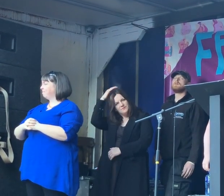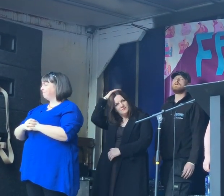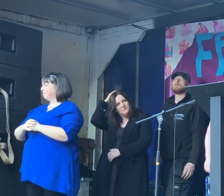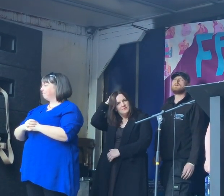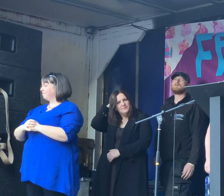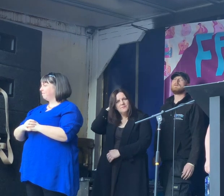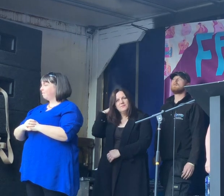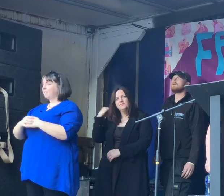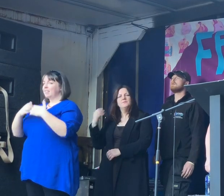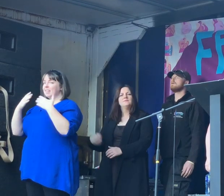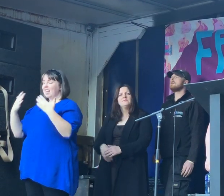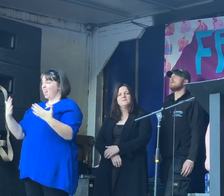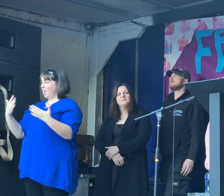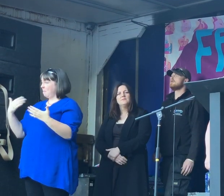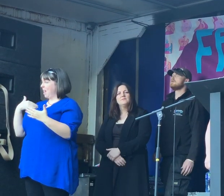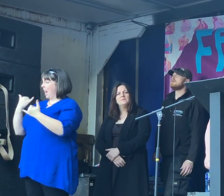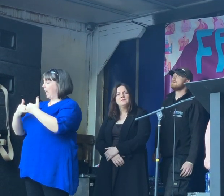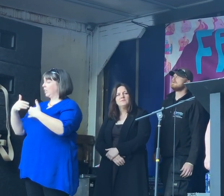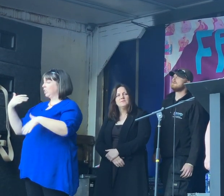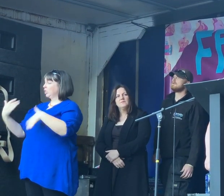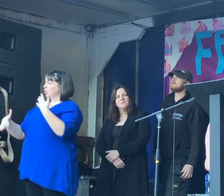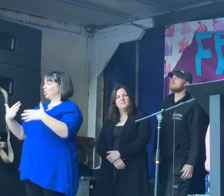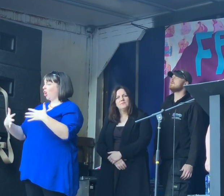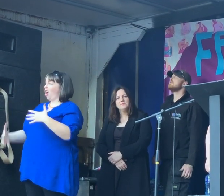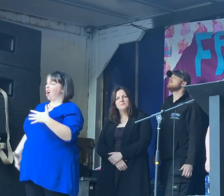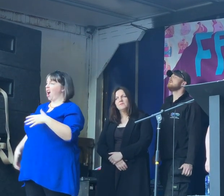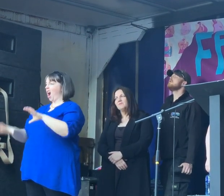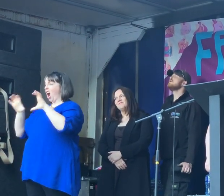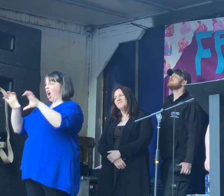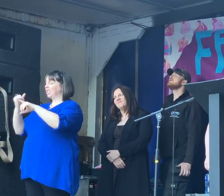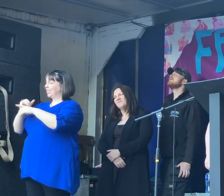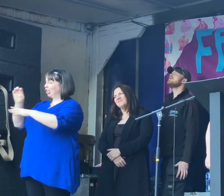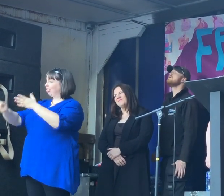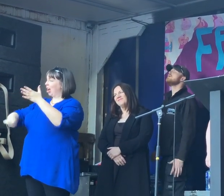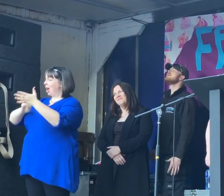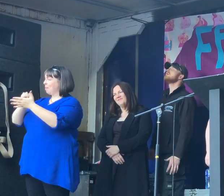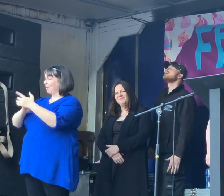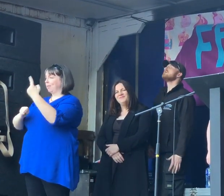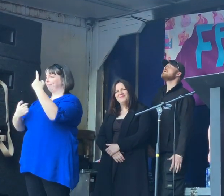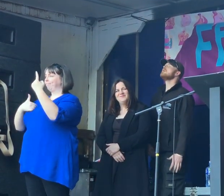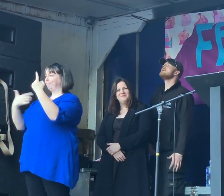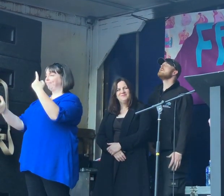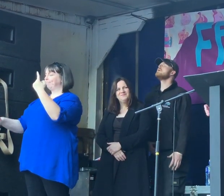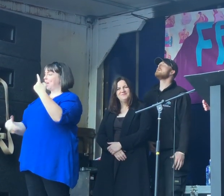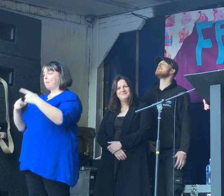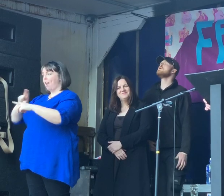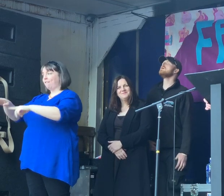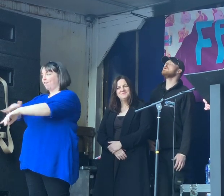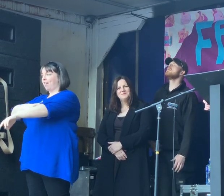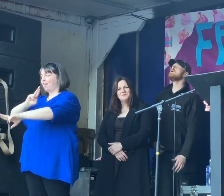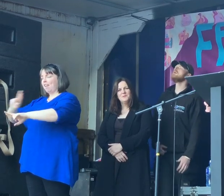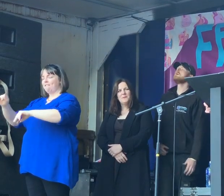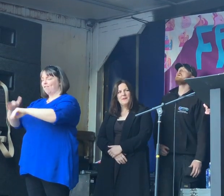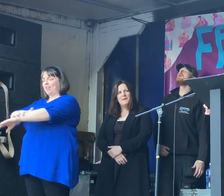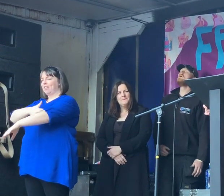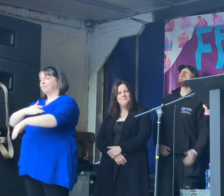We now stand out like a sore thumb or a sore arse in Europe, but not for long.